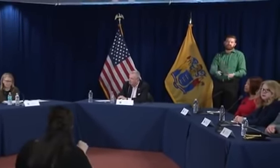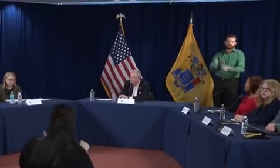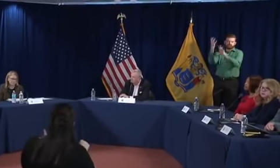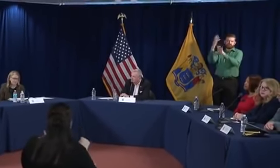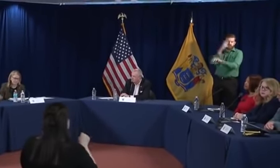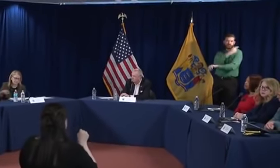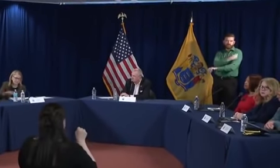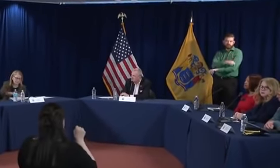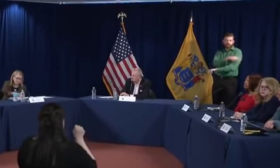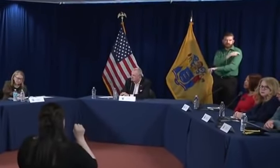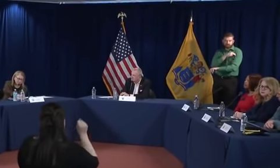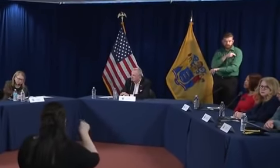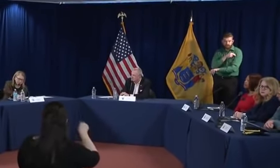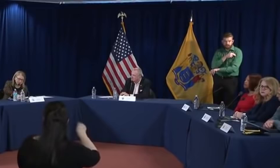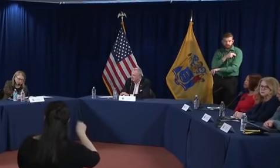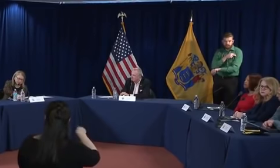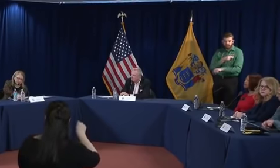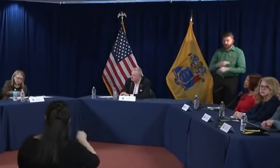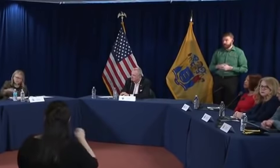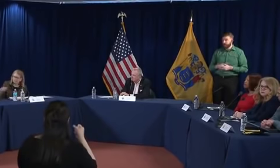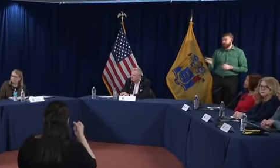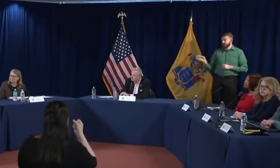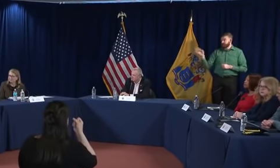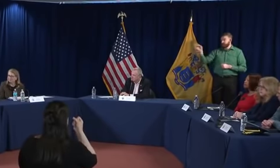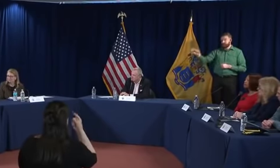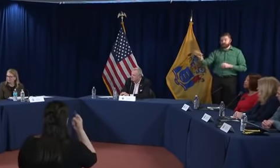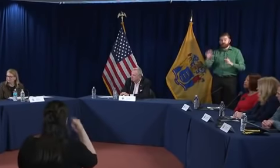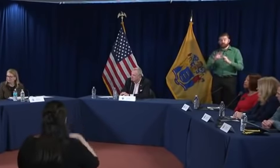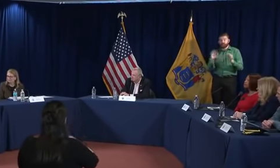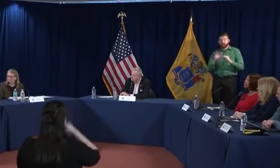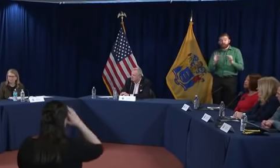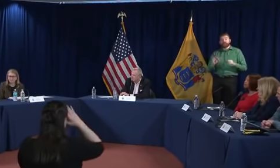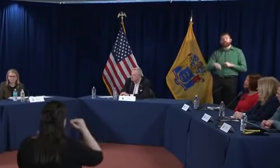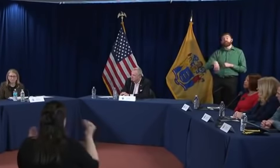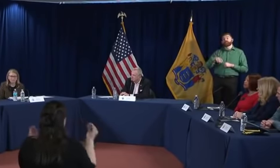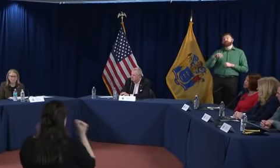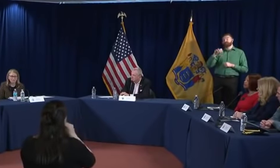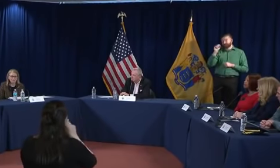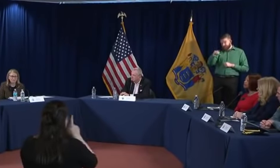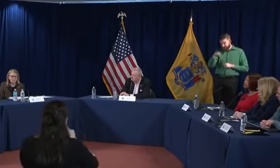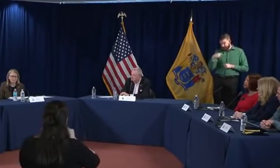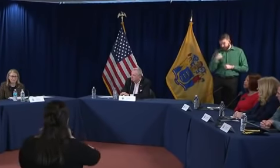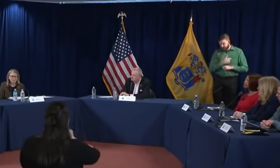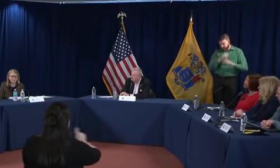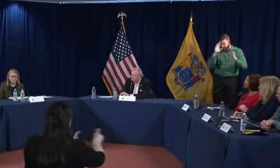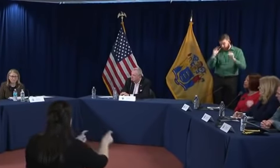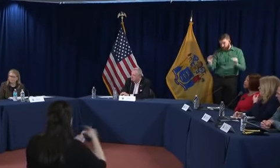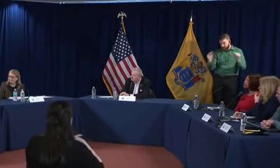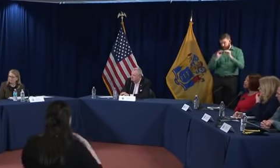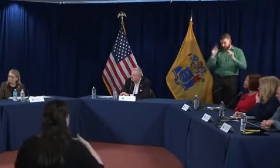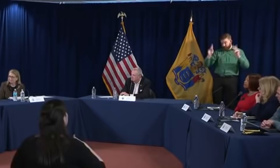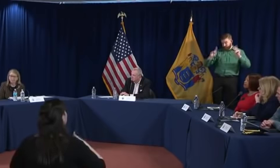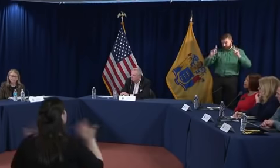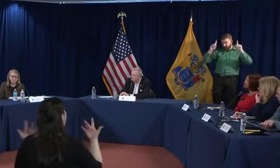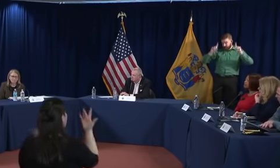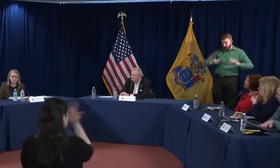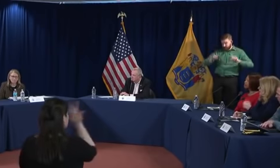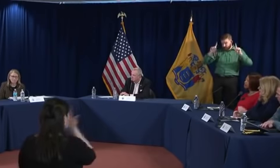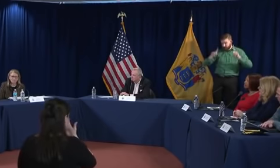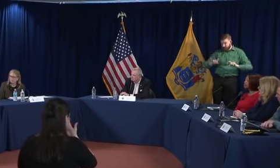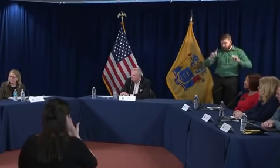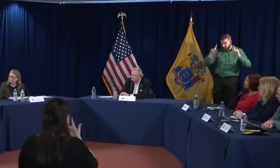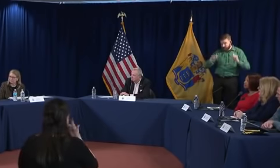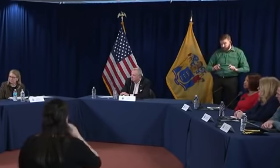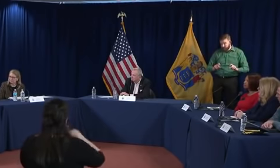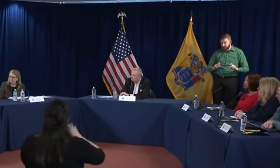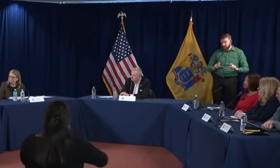yes. However, we expect as time goes on, as more and more people get tested who have milder symptoms and milder illness in the first place, that those numbers will drop. You have to